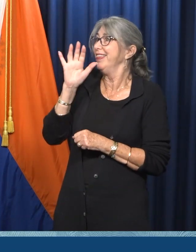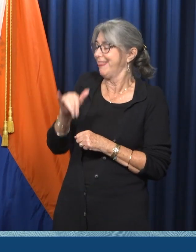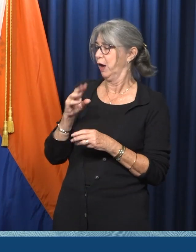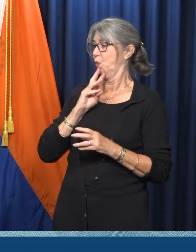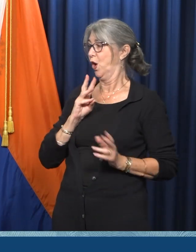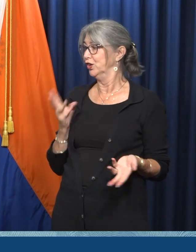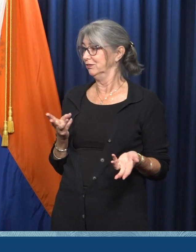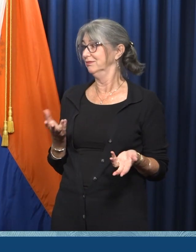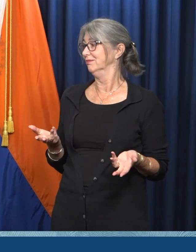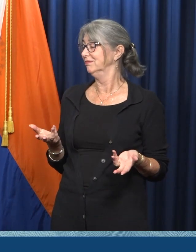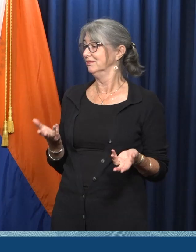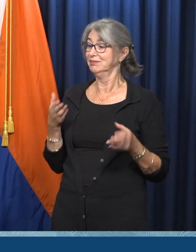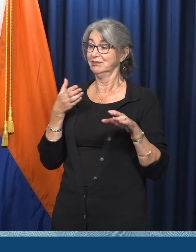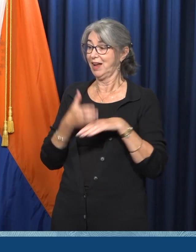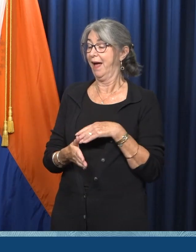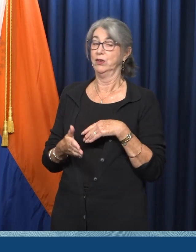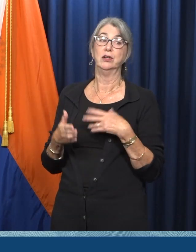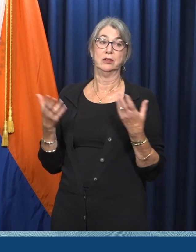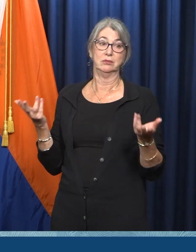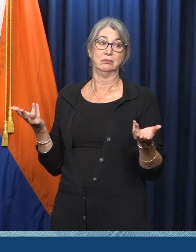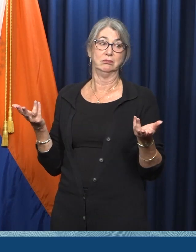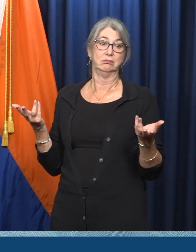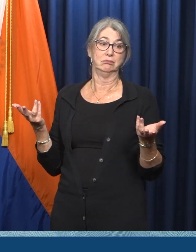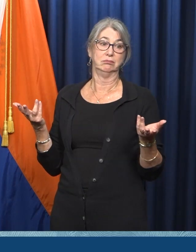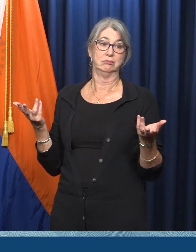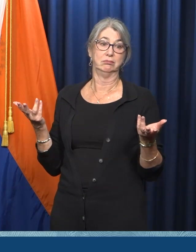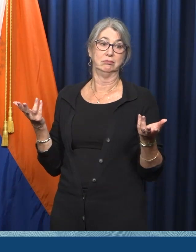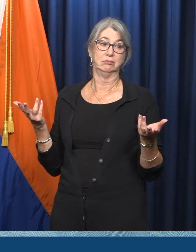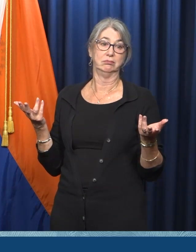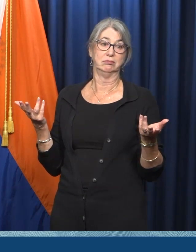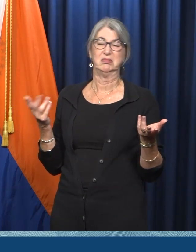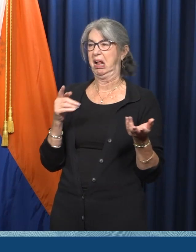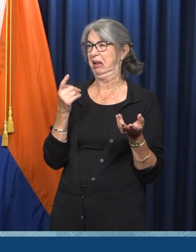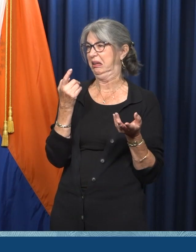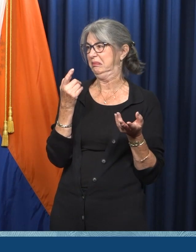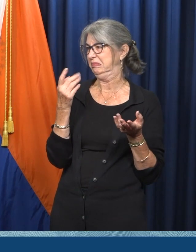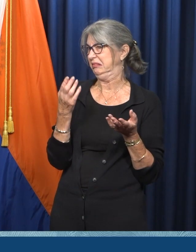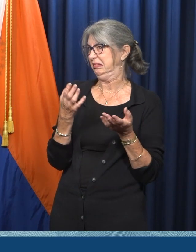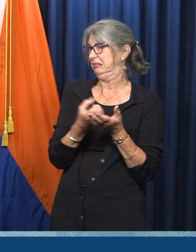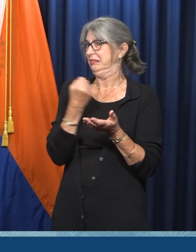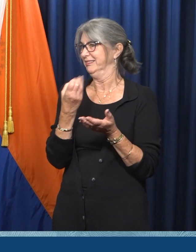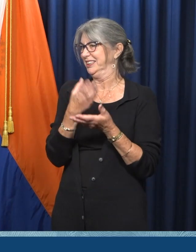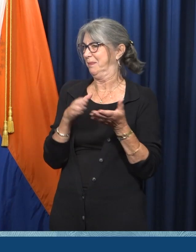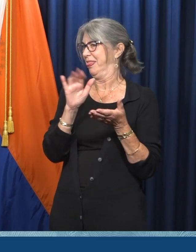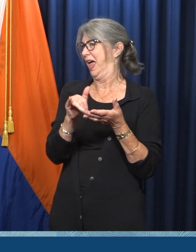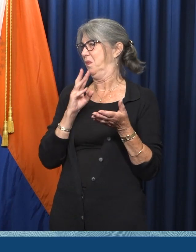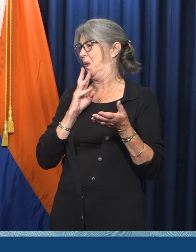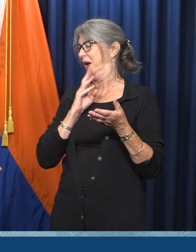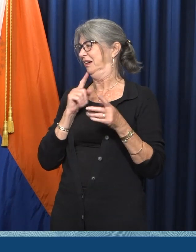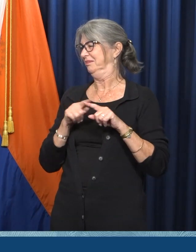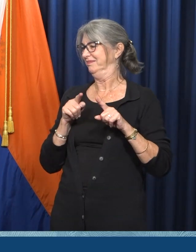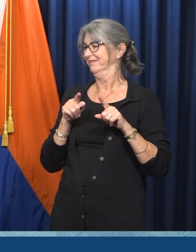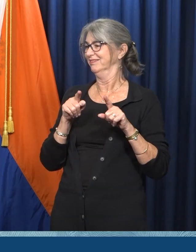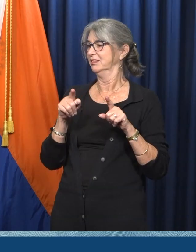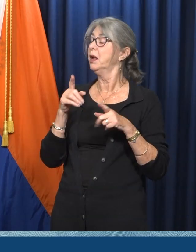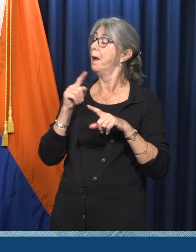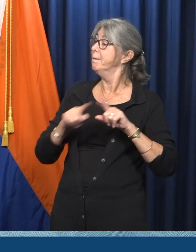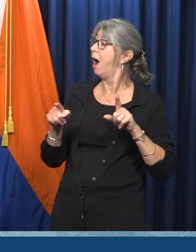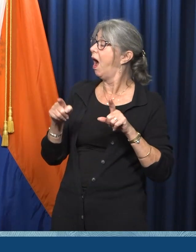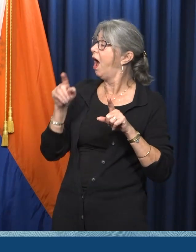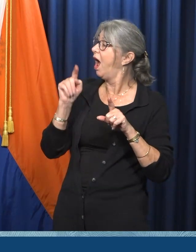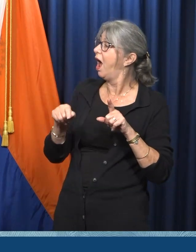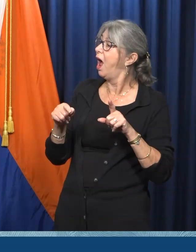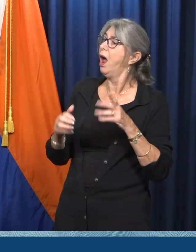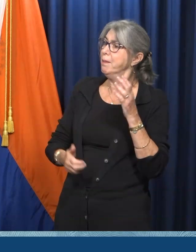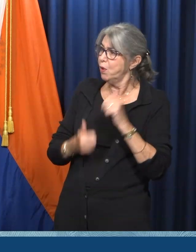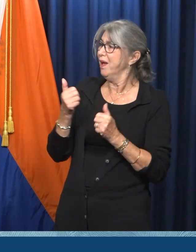water after taking a cut away from that. But again, all of that water happens in our northern part of Westchester